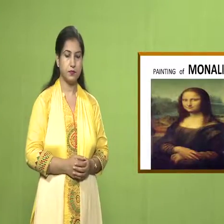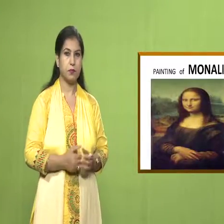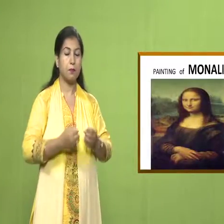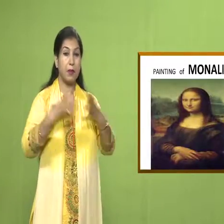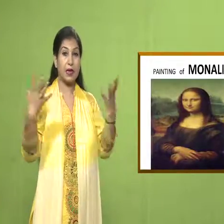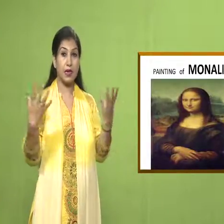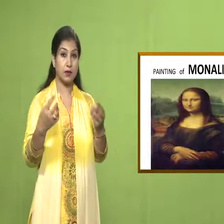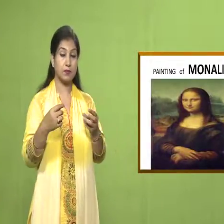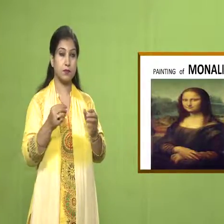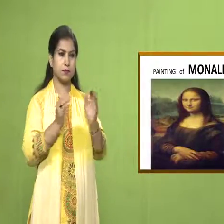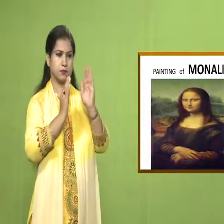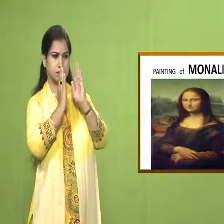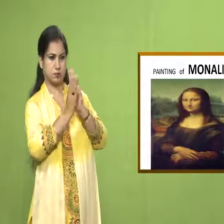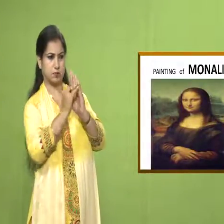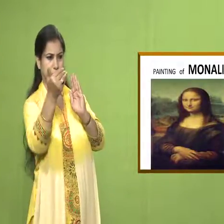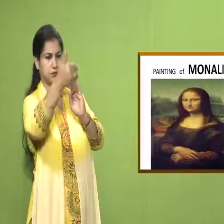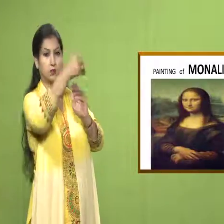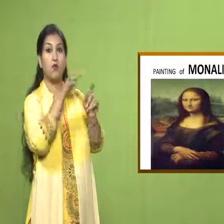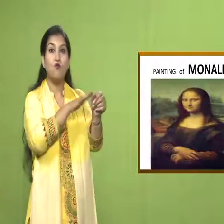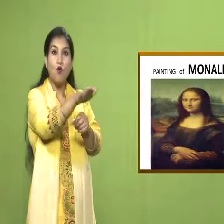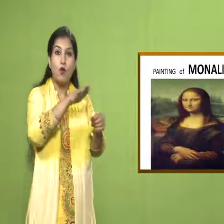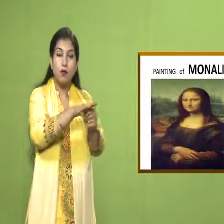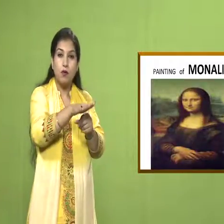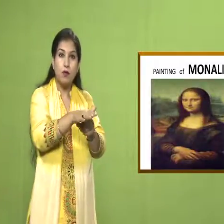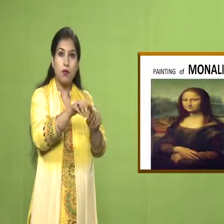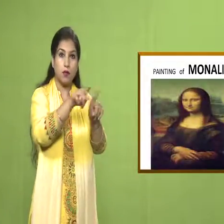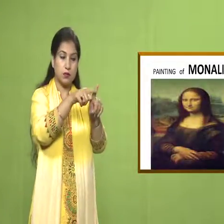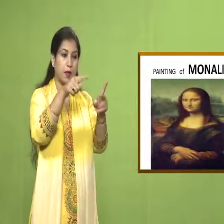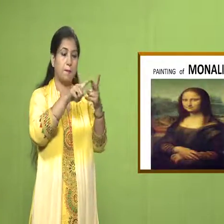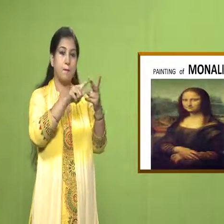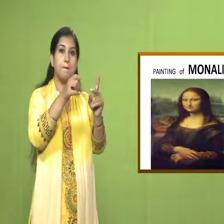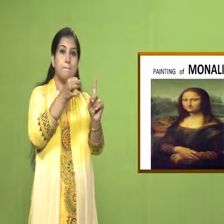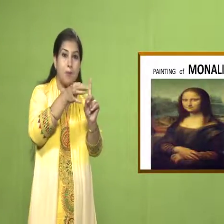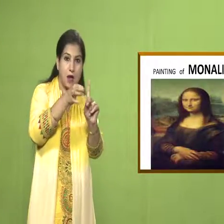making three-dimensional forms in wood, metal, stone,